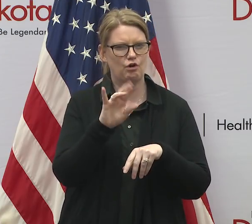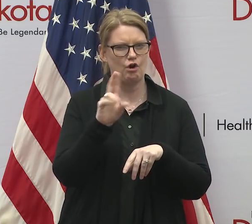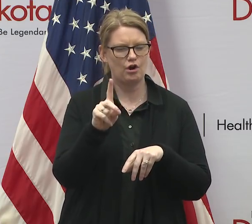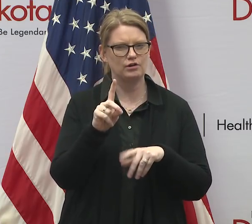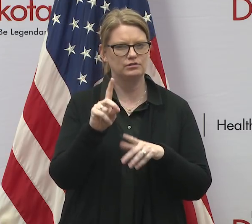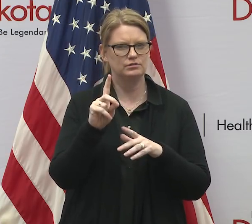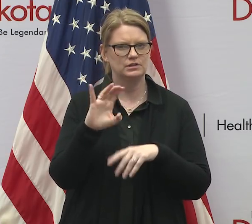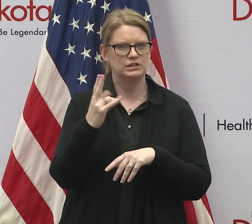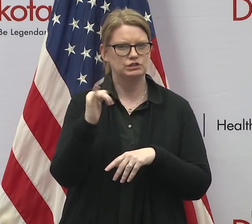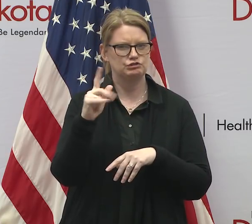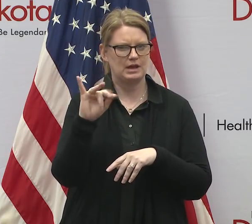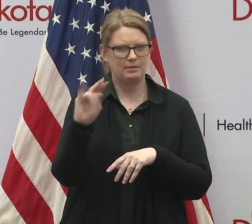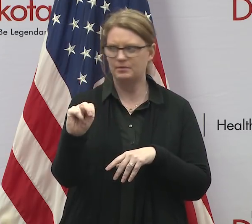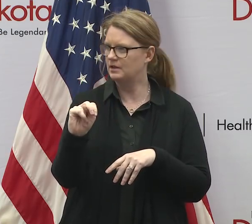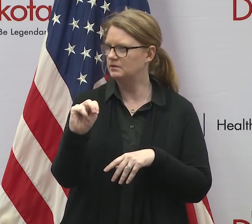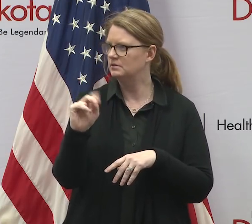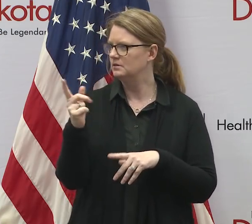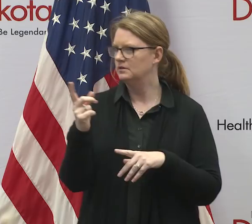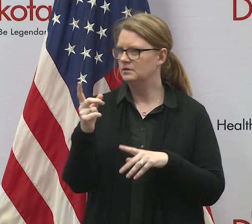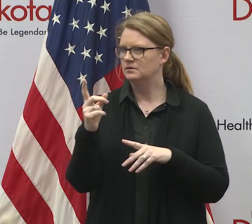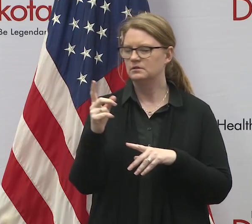got,